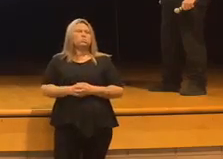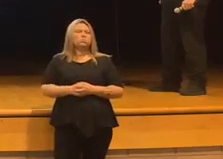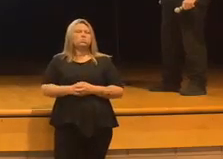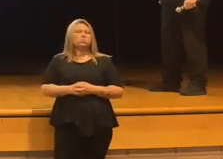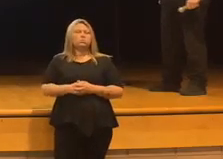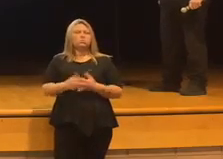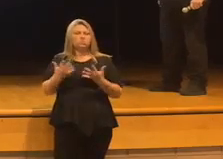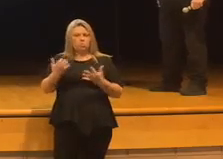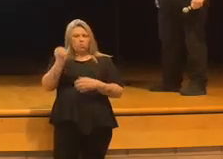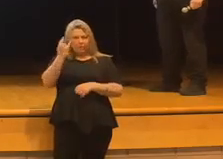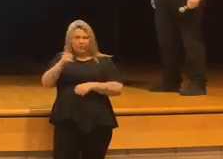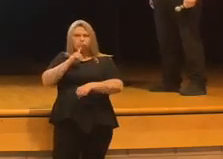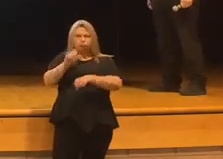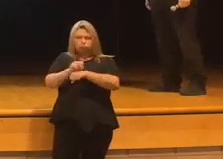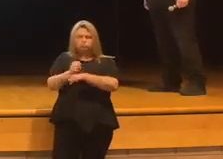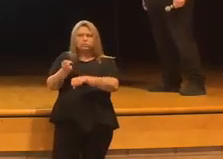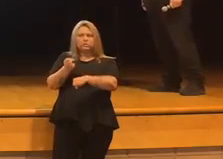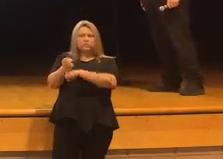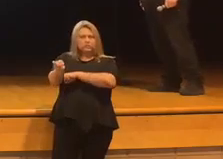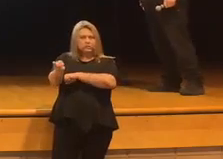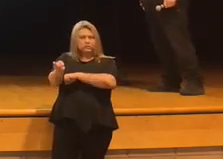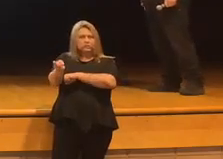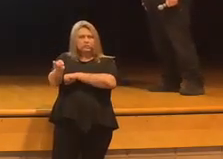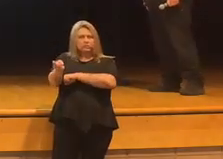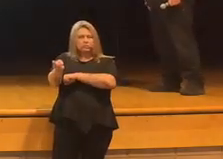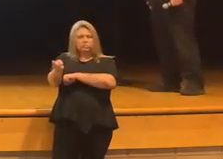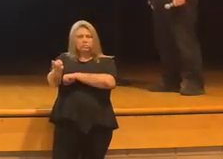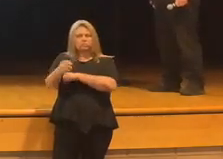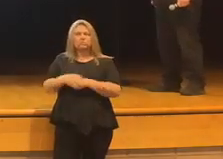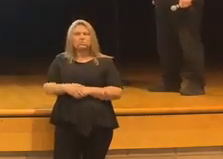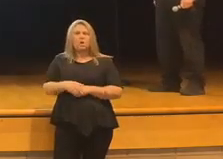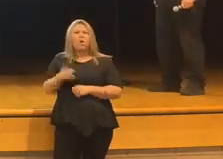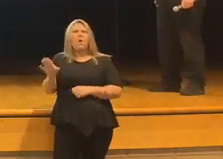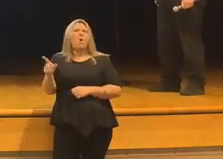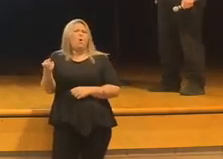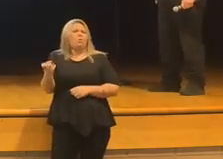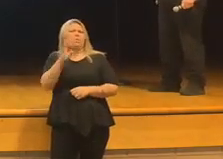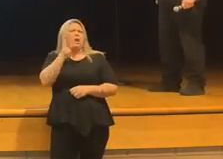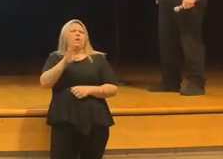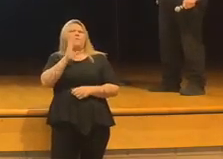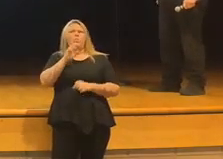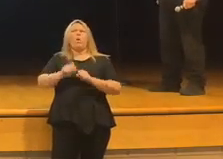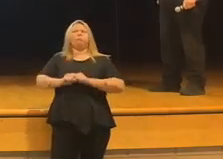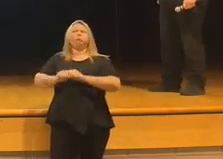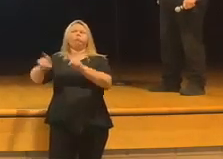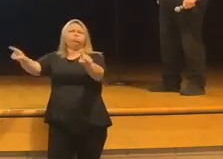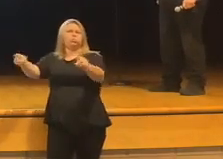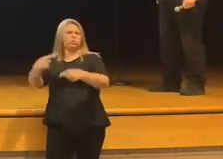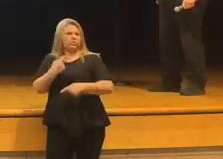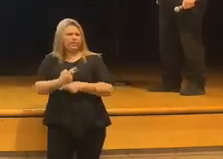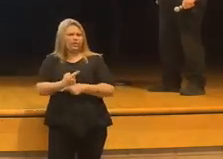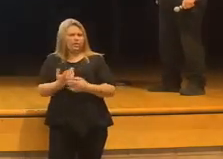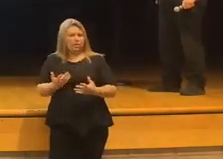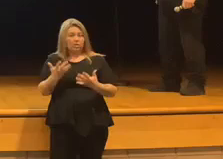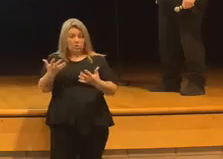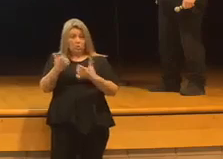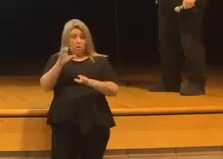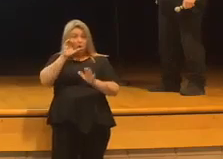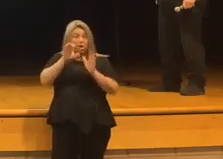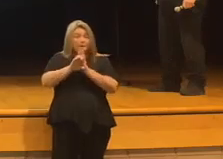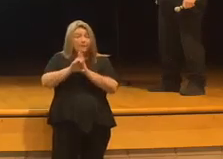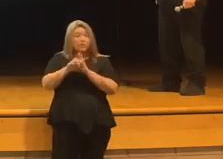What if you send a picture? They'd never share it with anyone else, right? Do you want the picture shared with